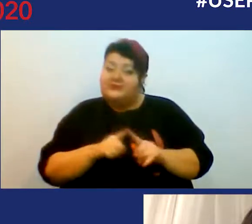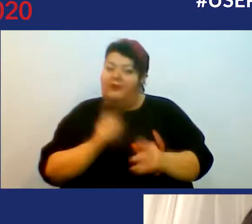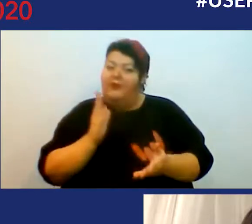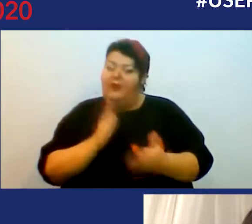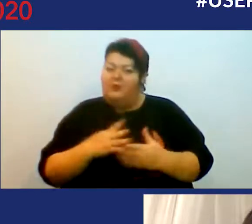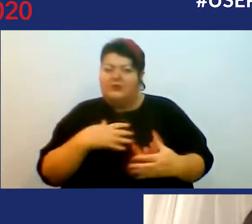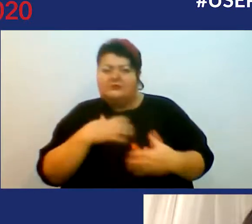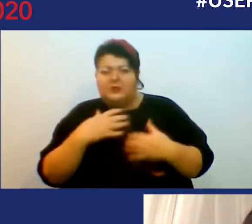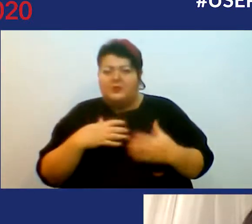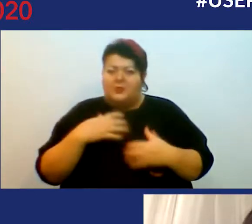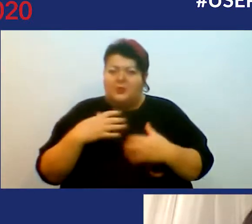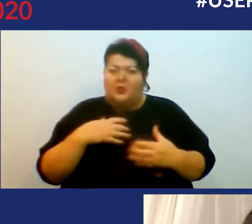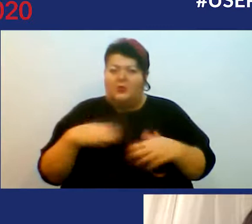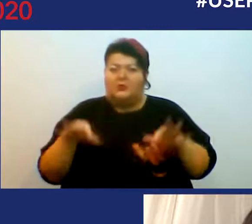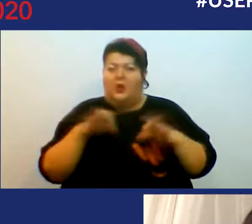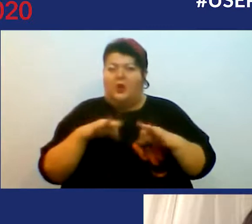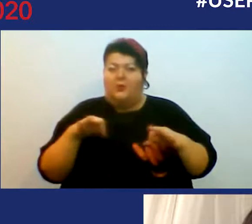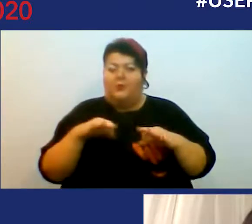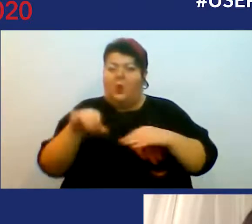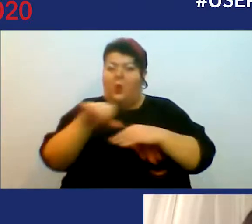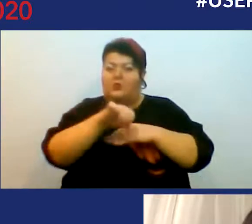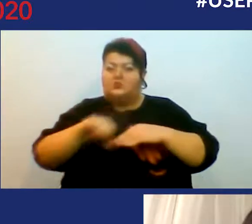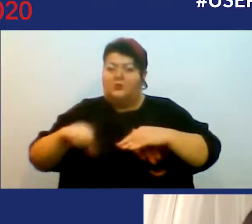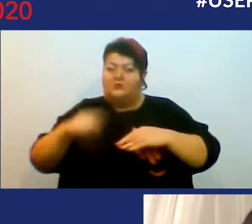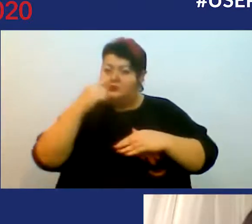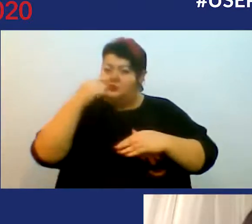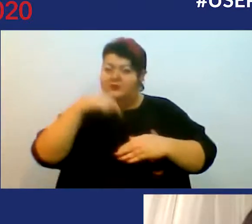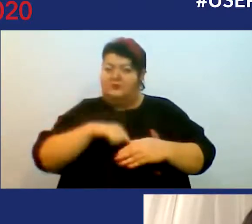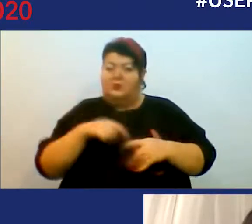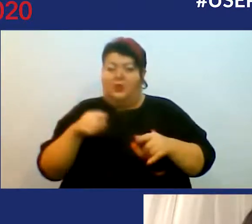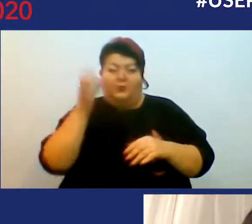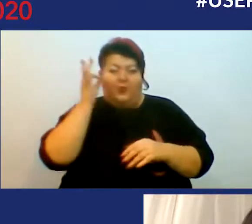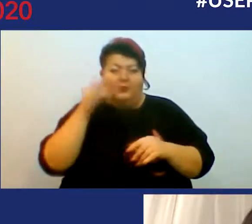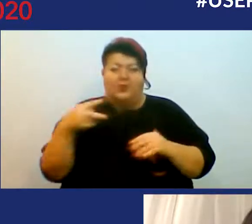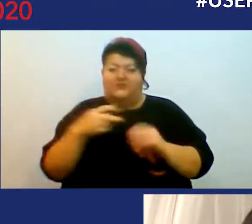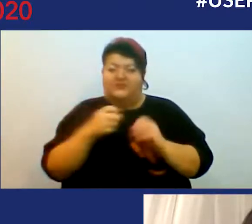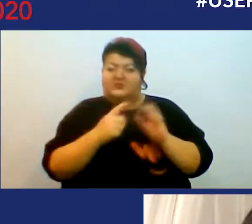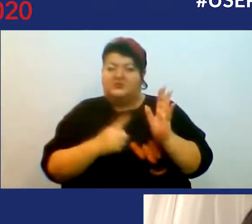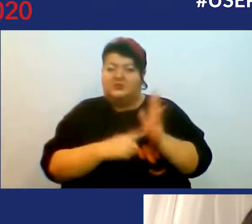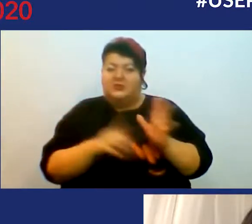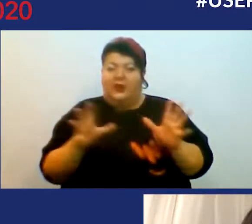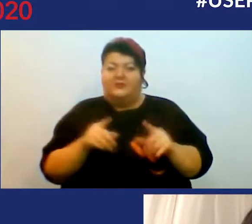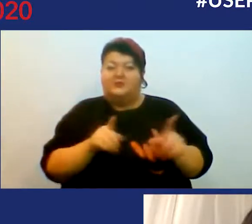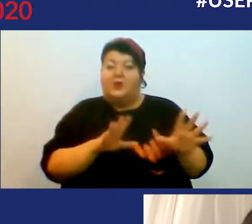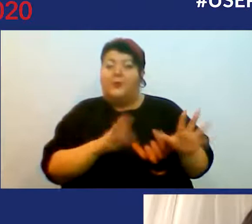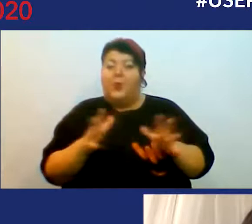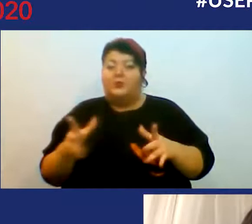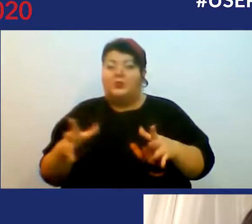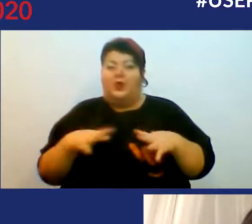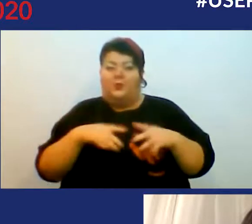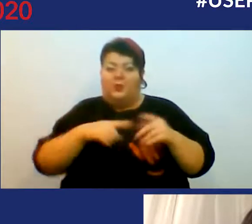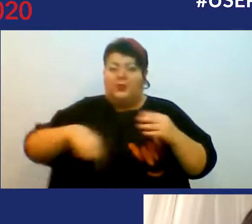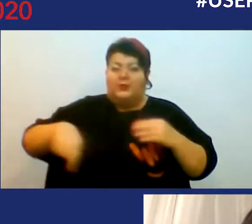interference. Everyone remembers 2016 and a lot of other events that have happened since then. What's interesting, I think,